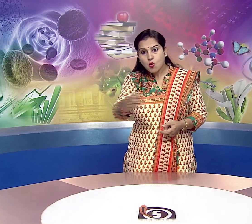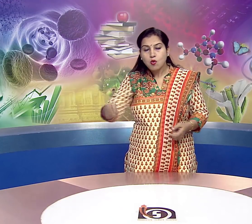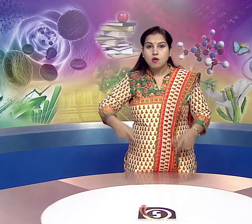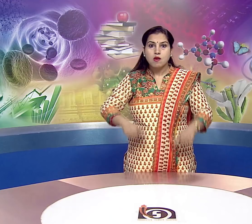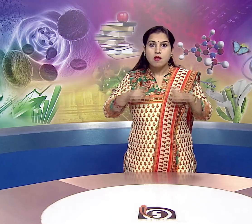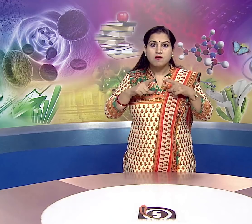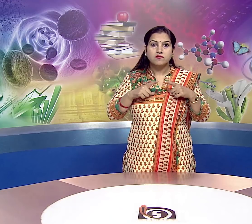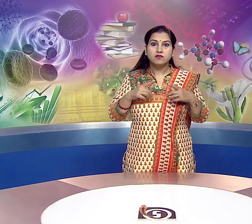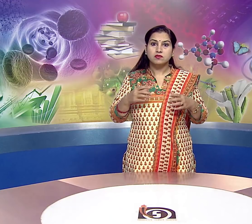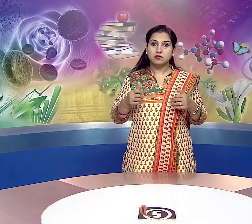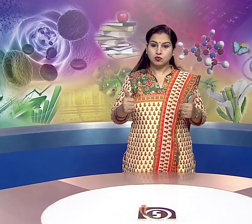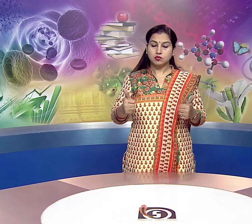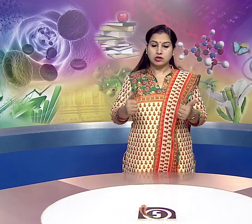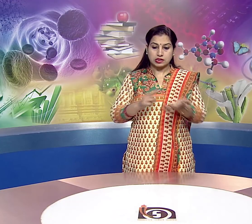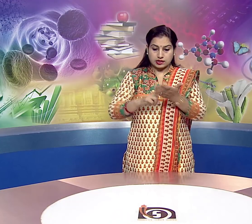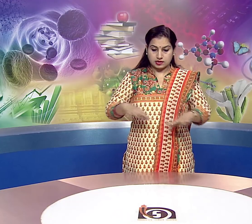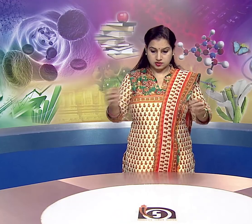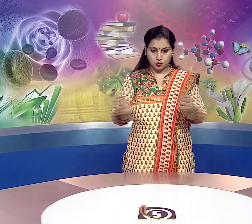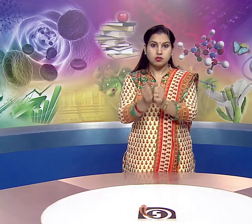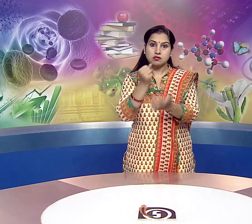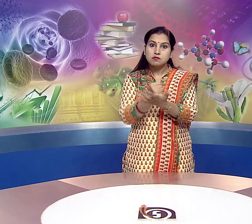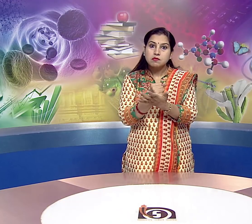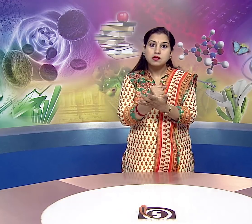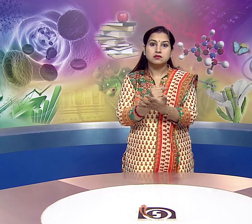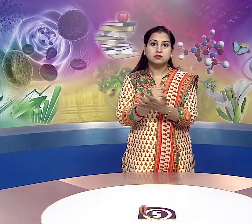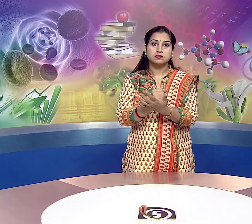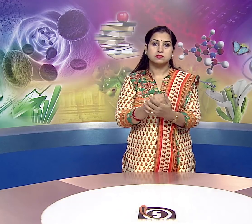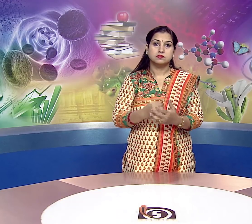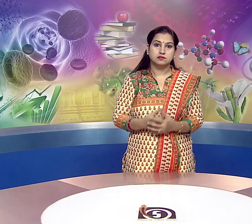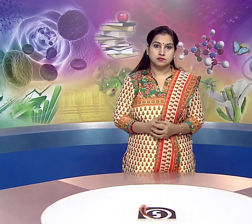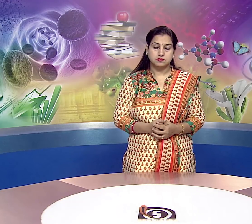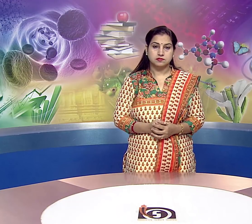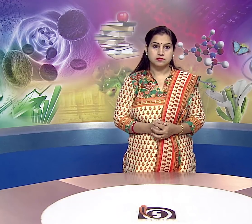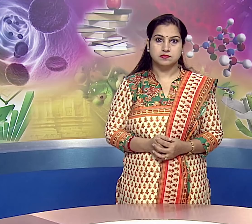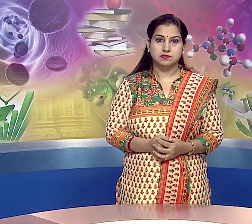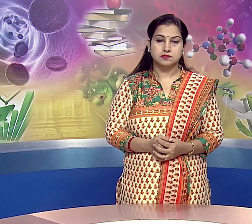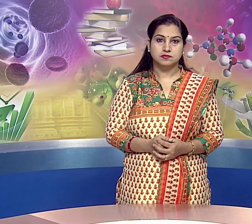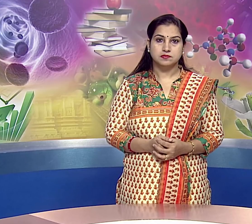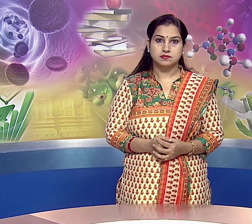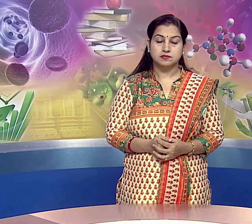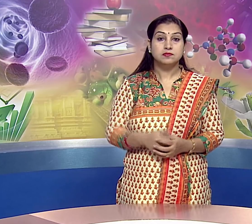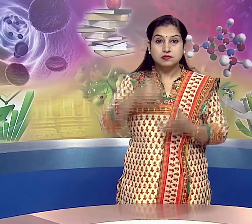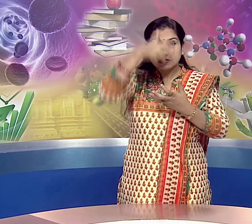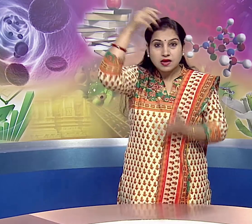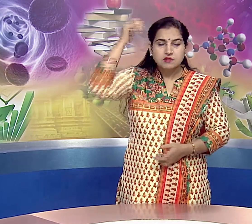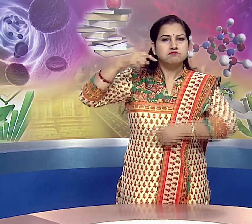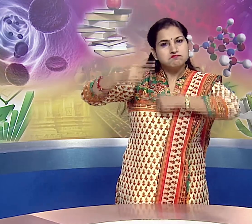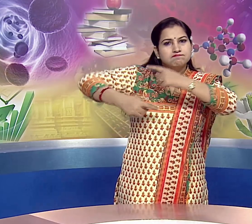harmony with nature. The tiger continued